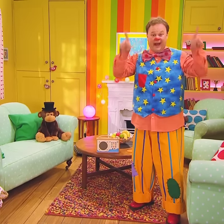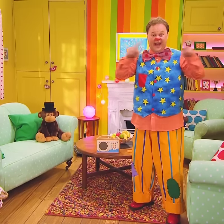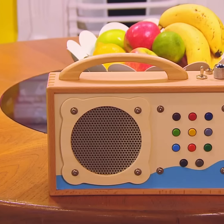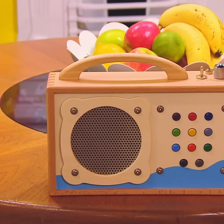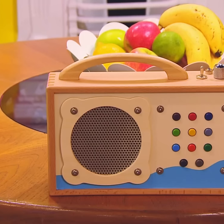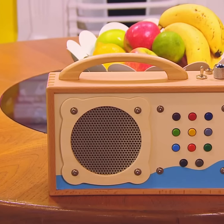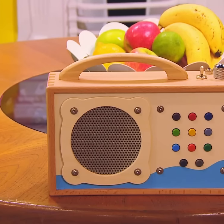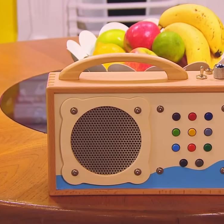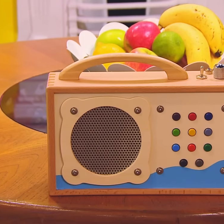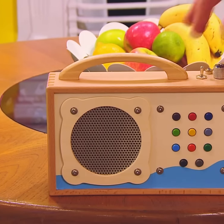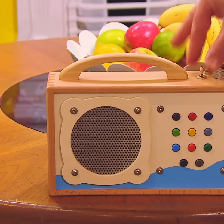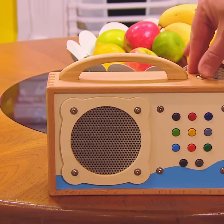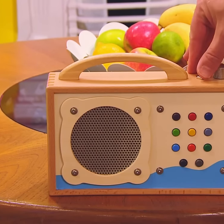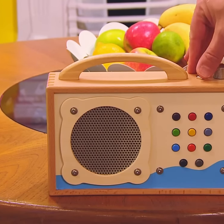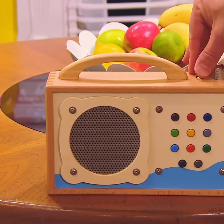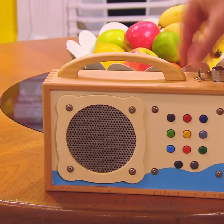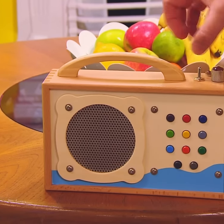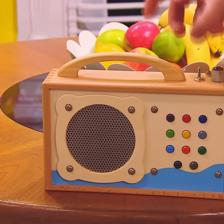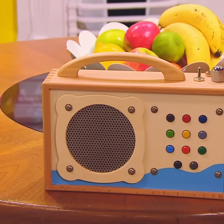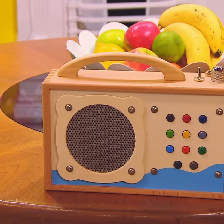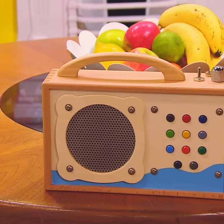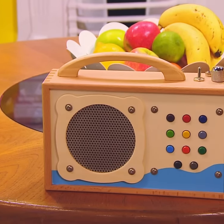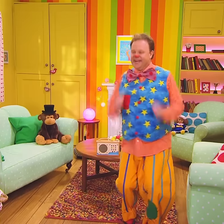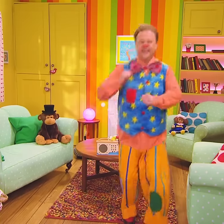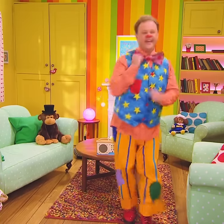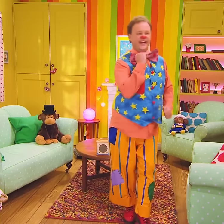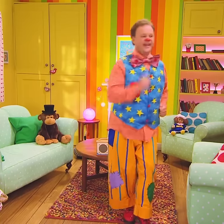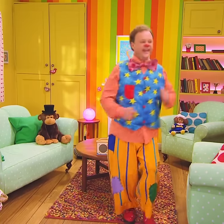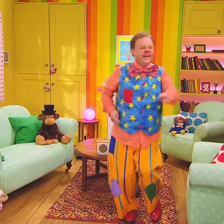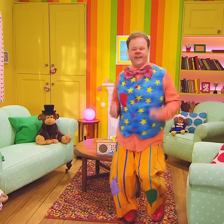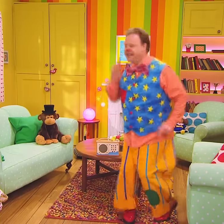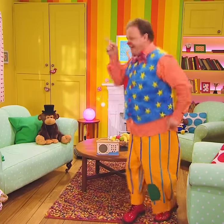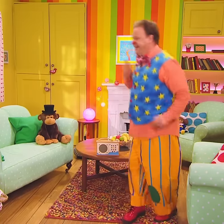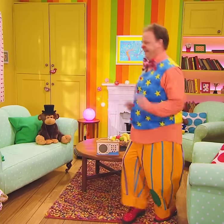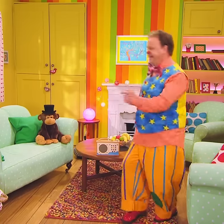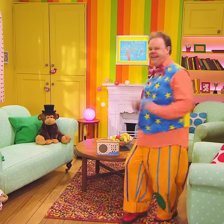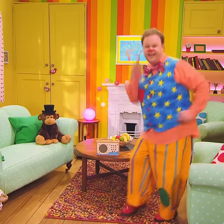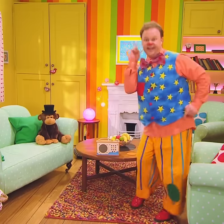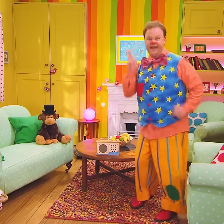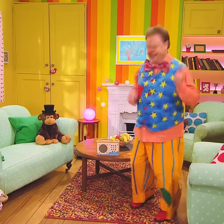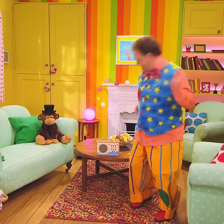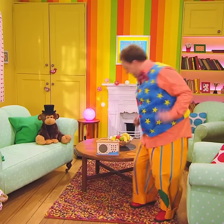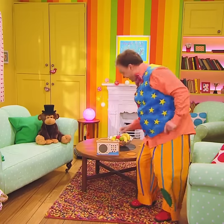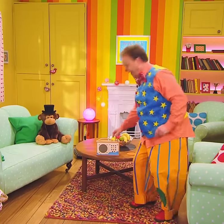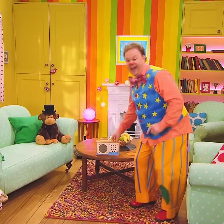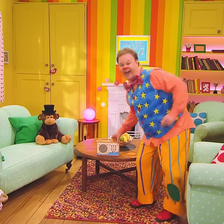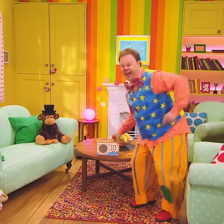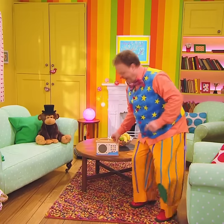player. Woohoo! Mr Tumble's happy. Music makes Mr Tumble happy.